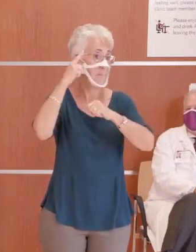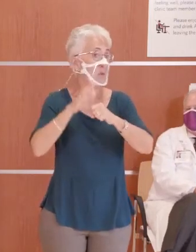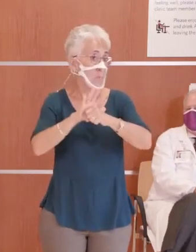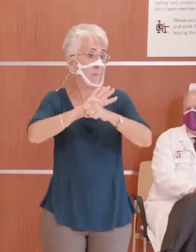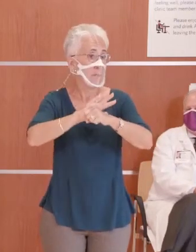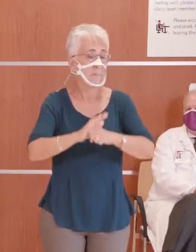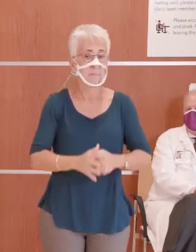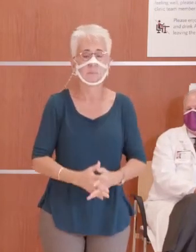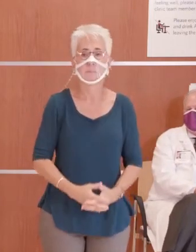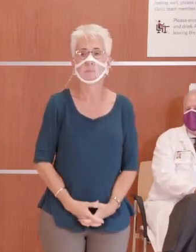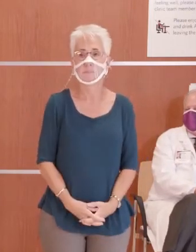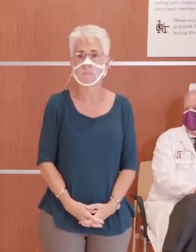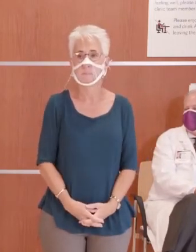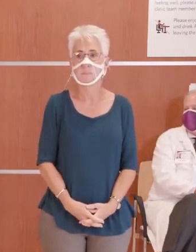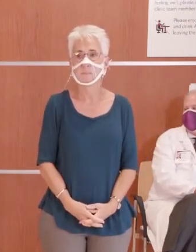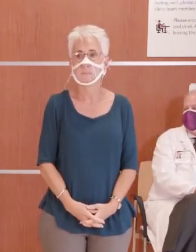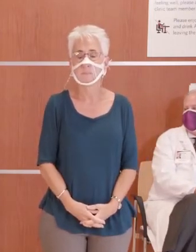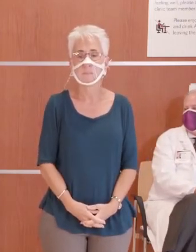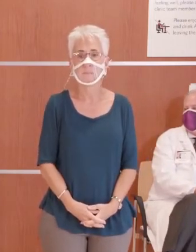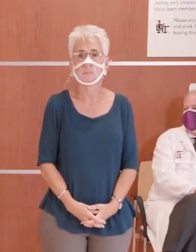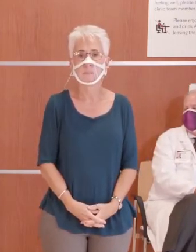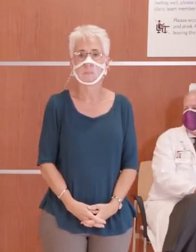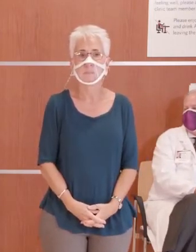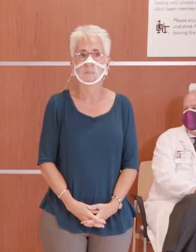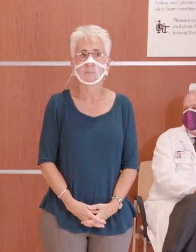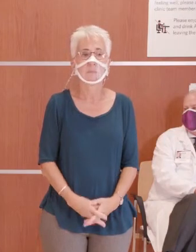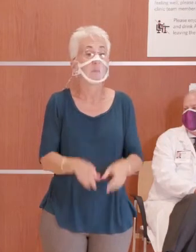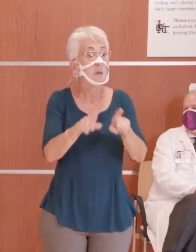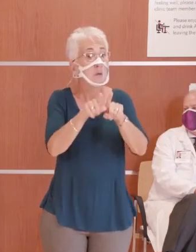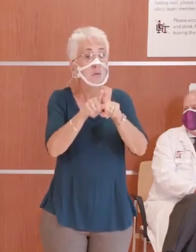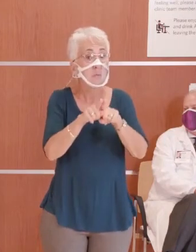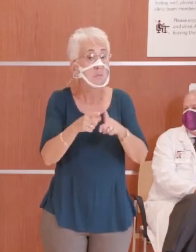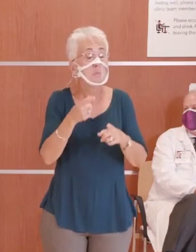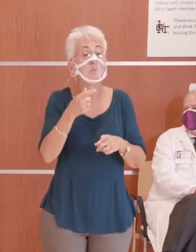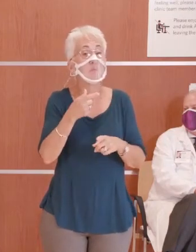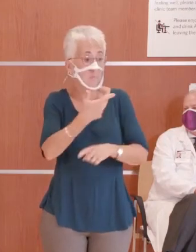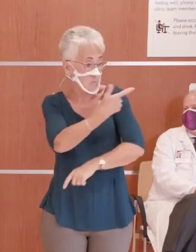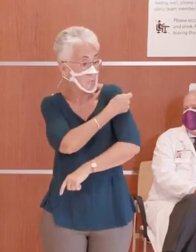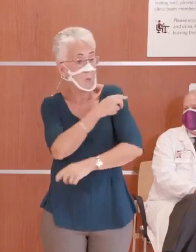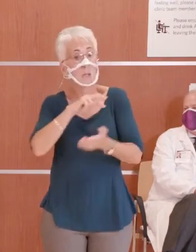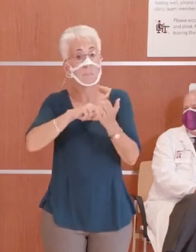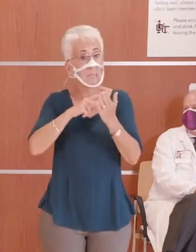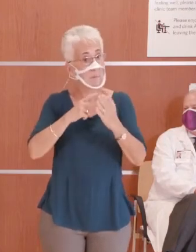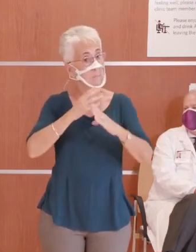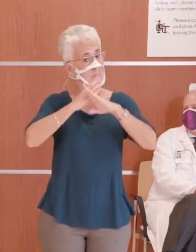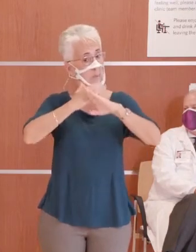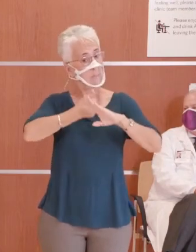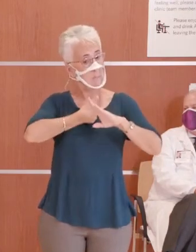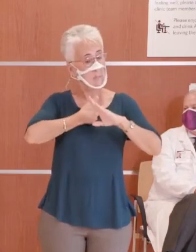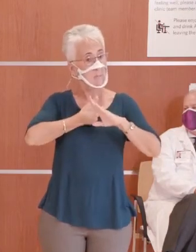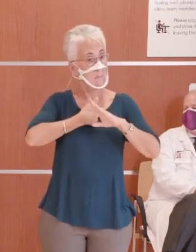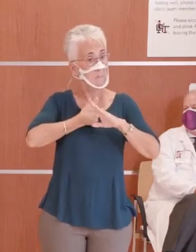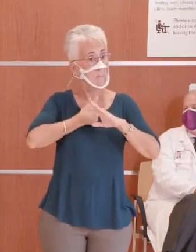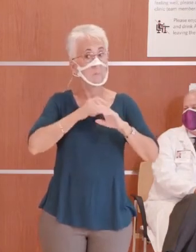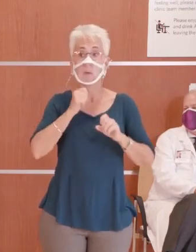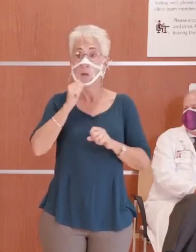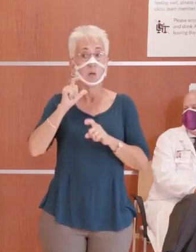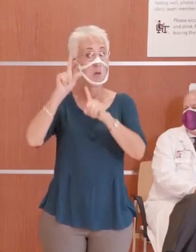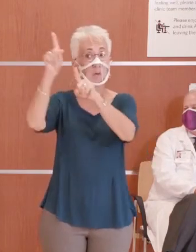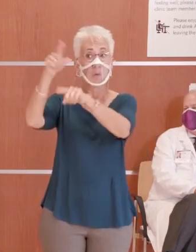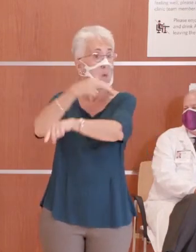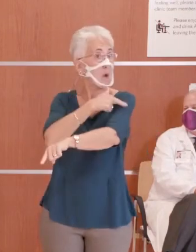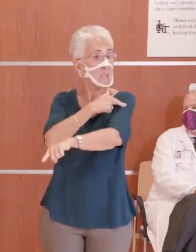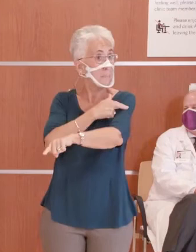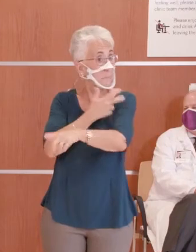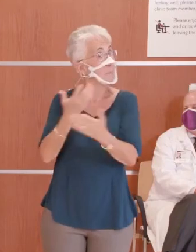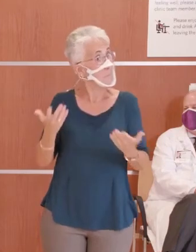only that, you protect yourself from hospitalization, and that in turn increases the capacity of